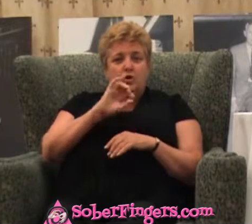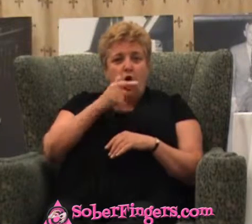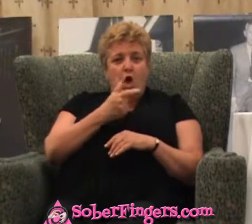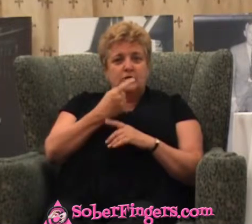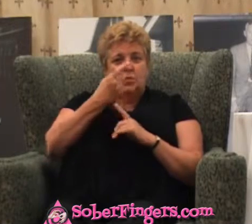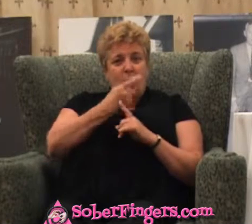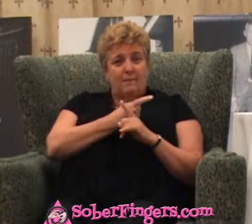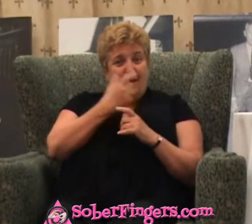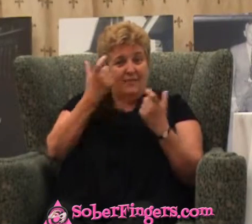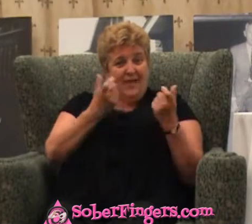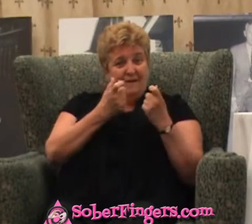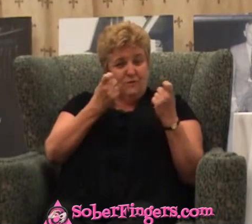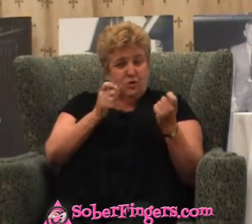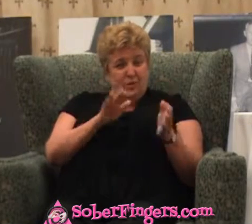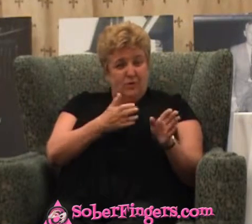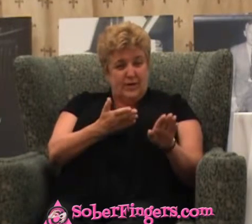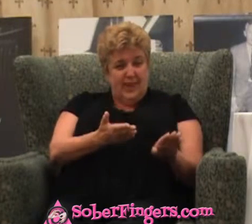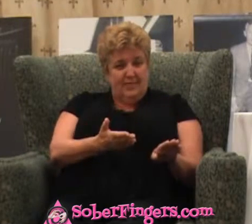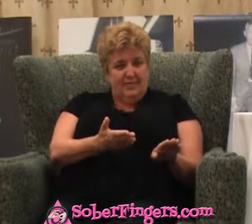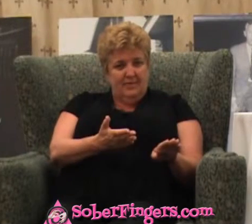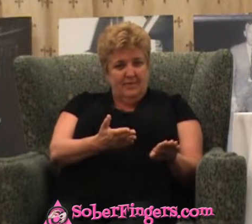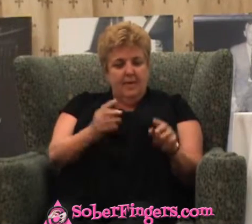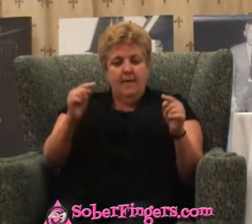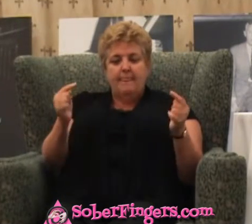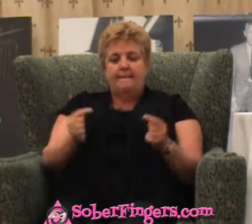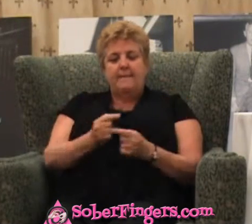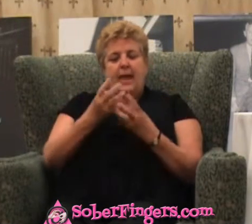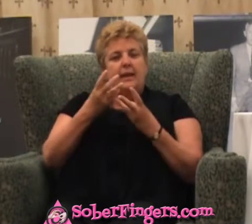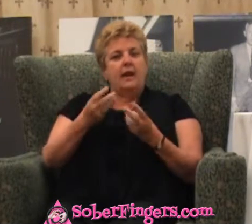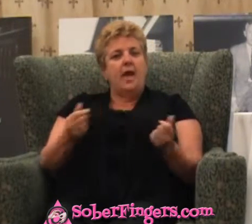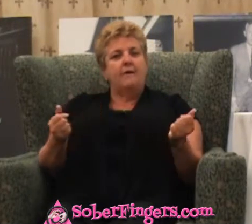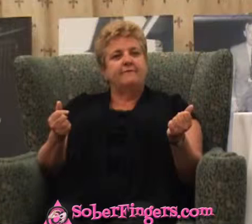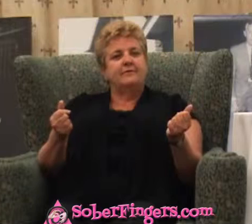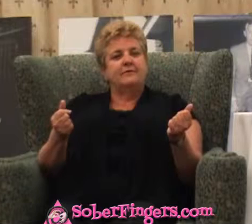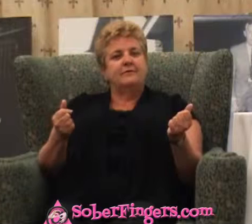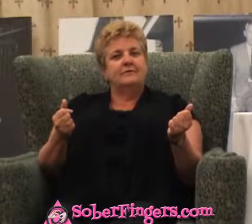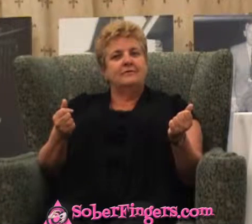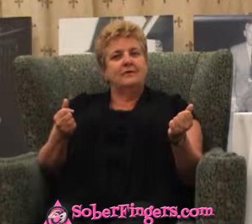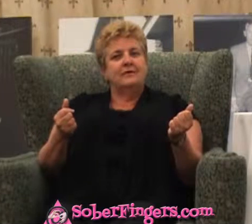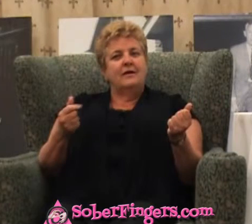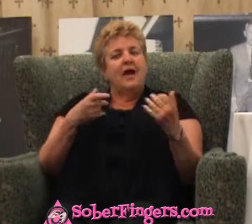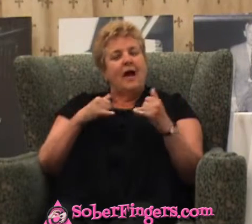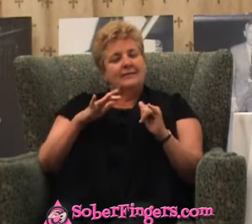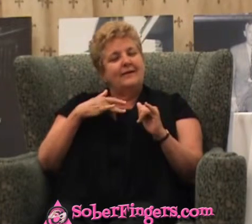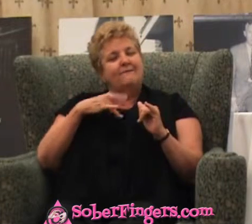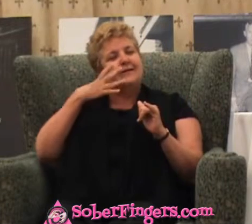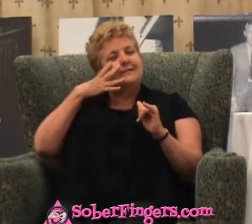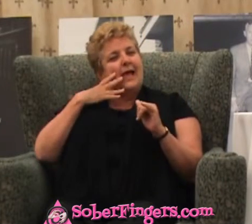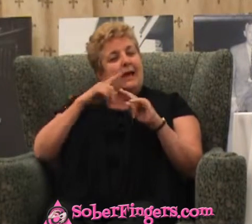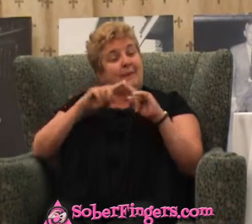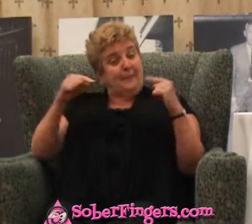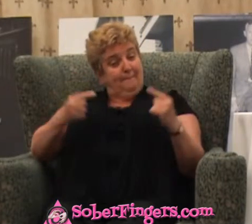me, not to return. I can still get sad, but the pain is gone.